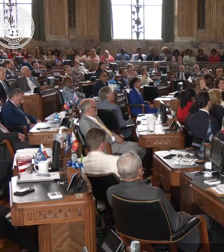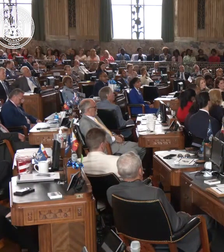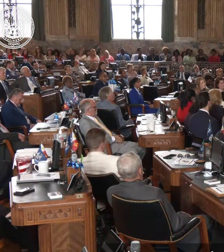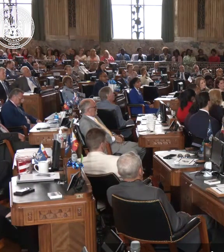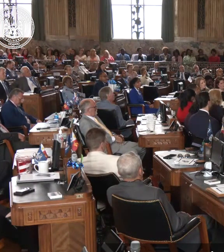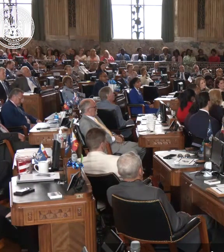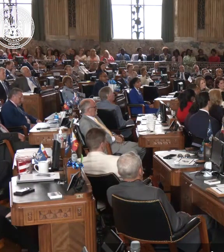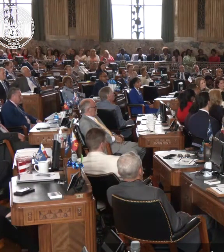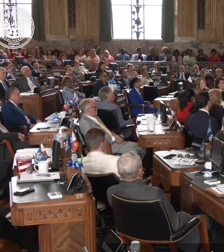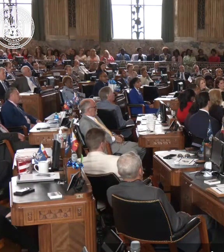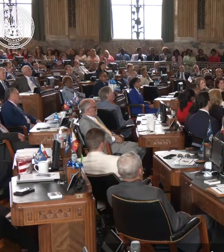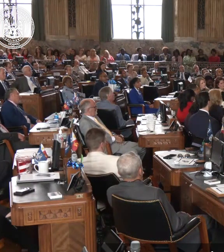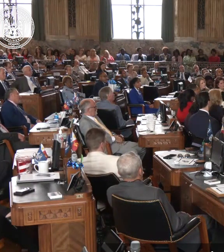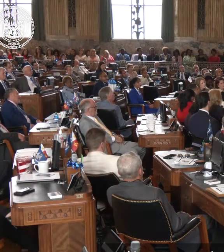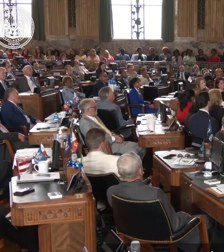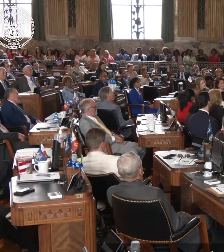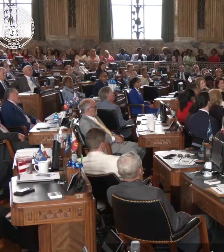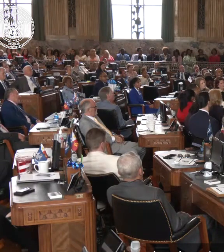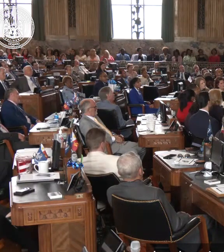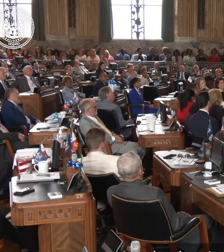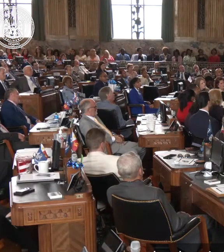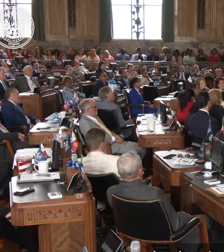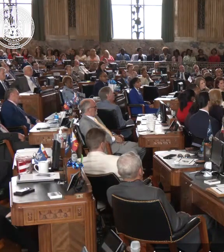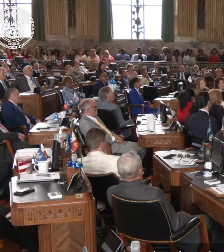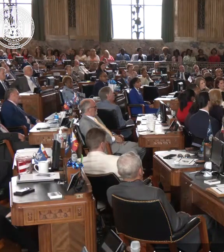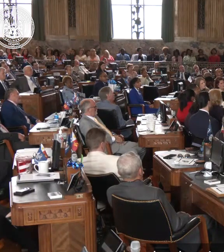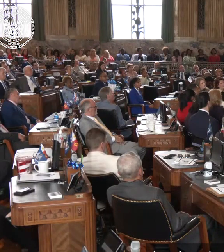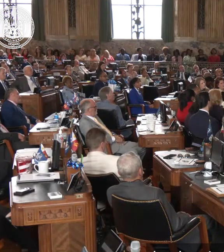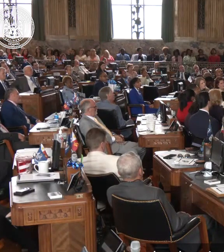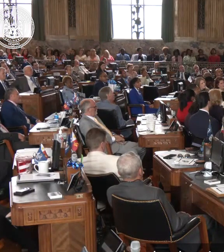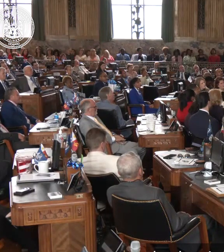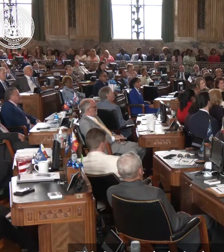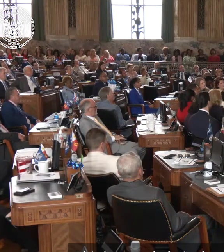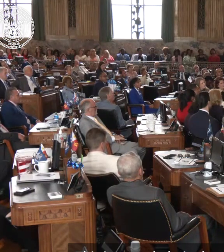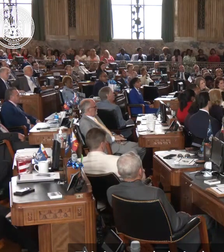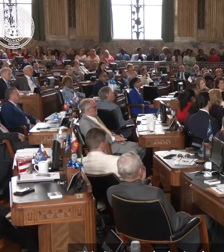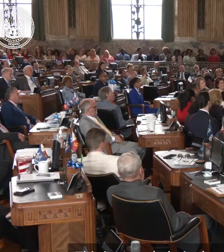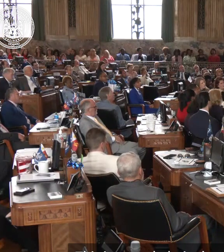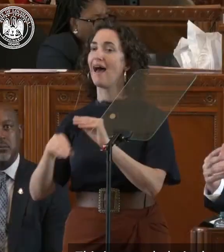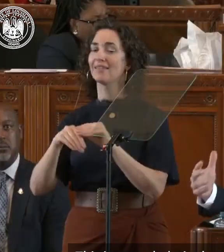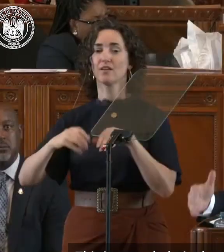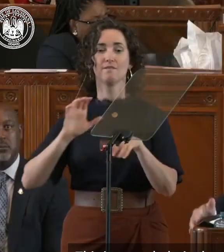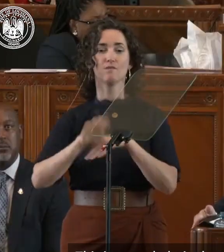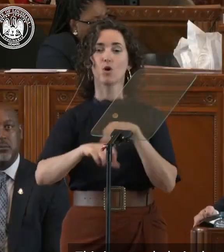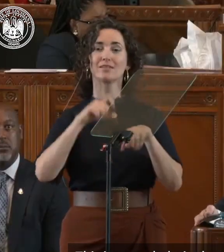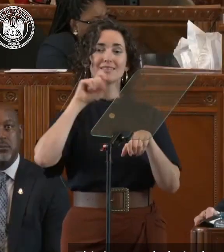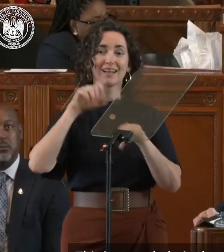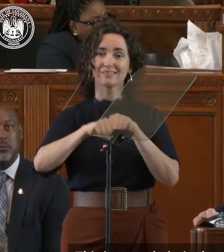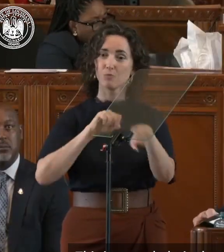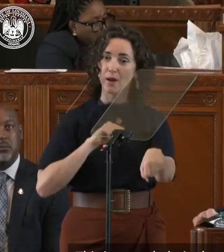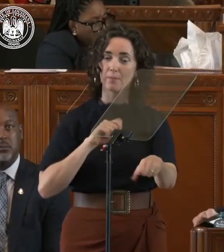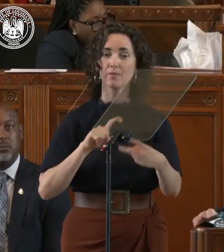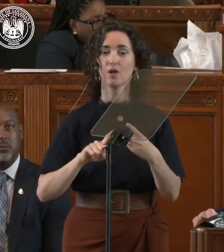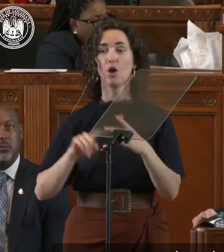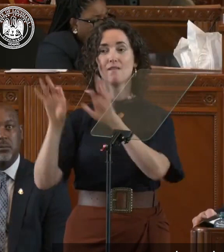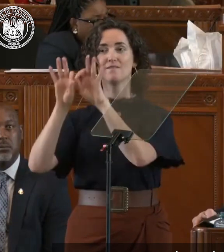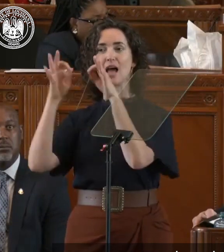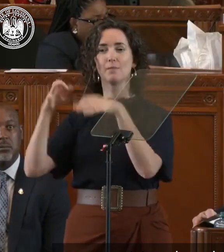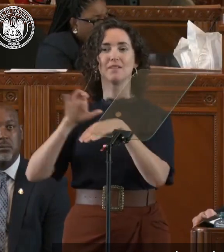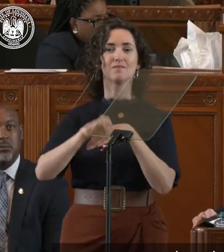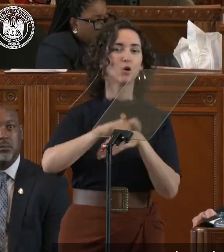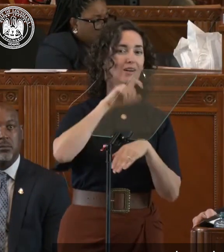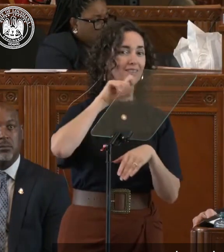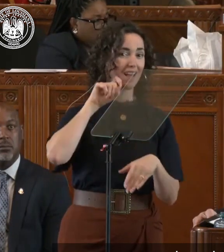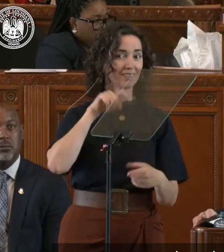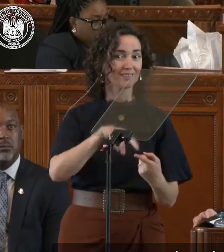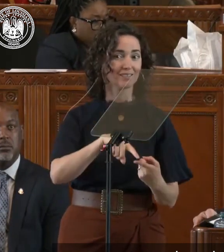add rape and incest exceptions to our abortion ban here in Louisiana. This is overwhelmingly supported by the people across